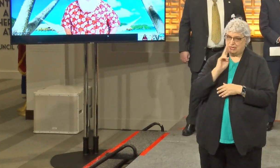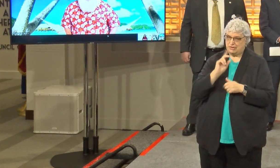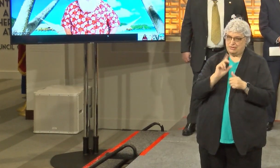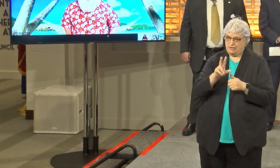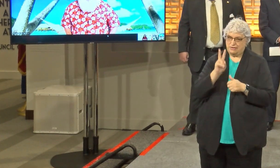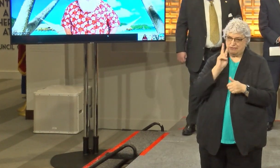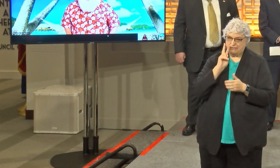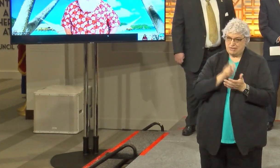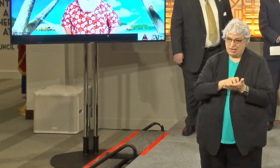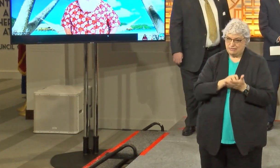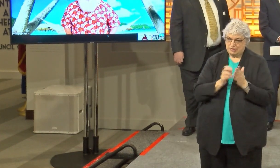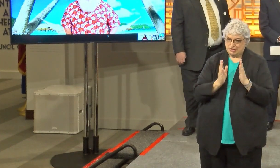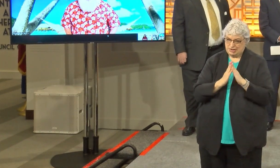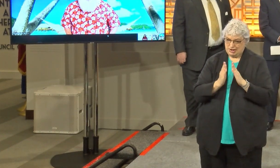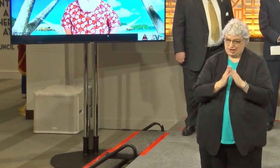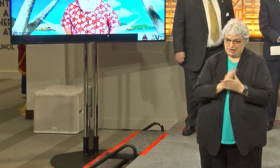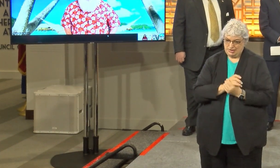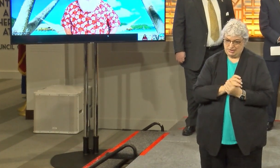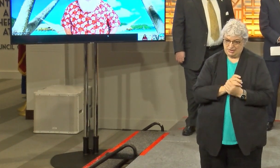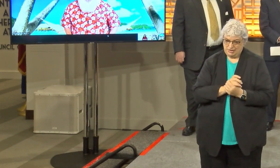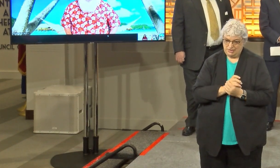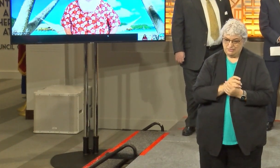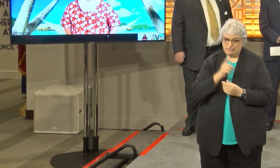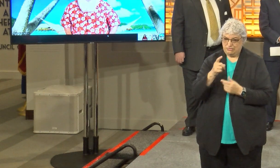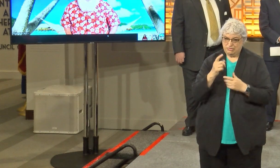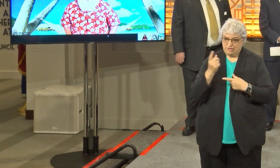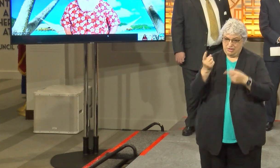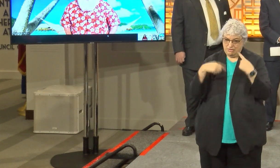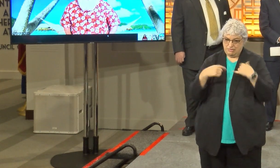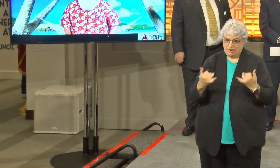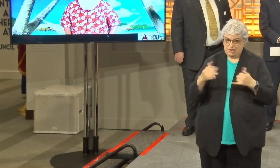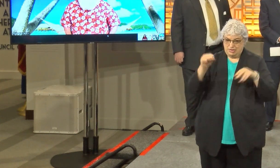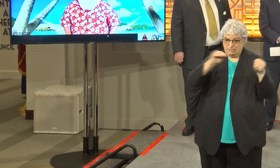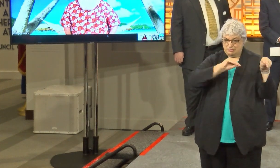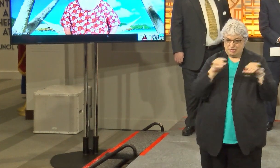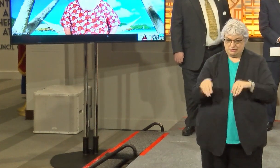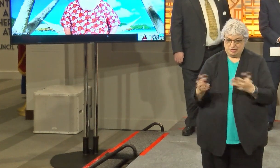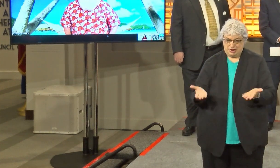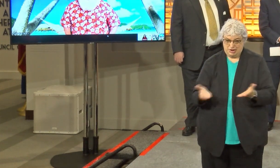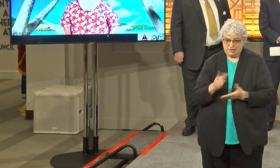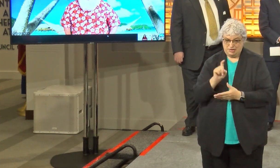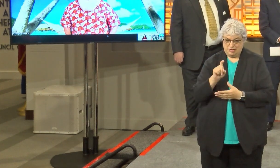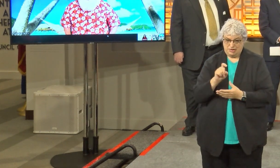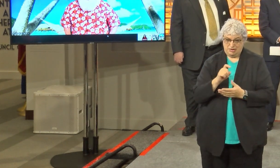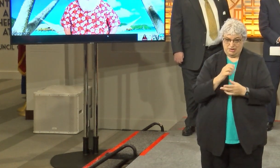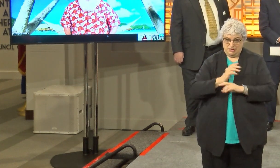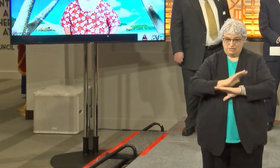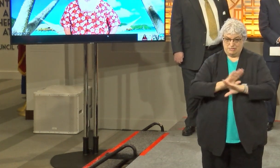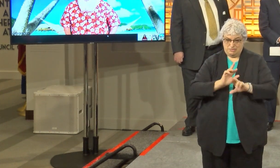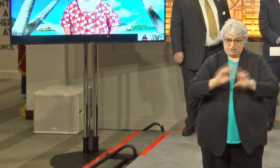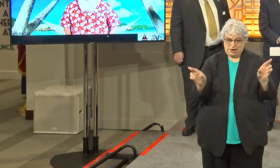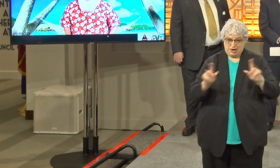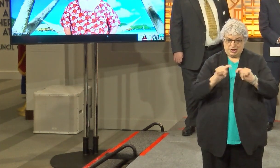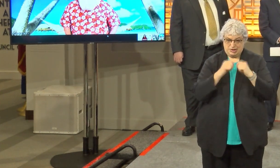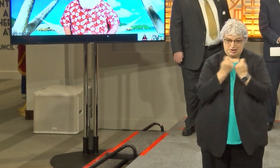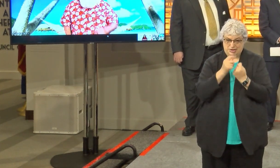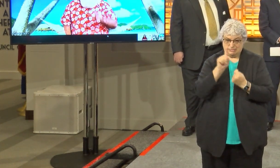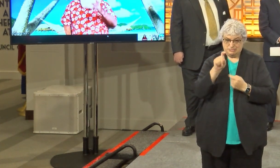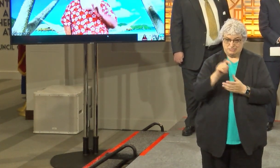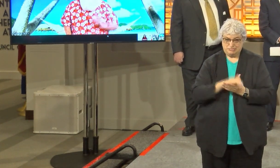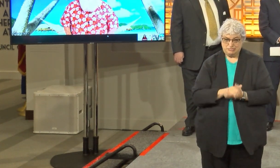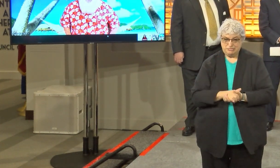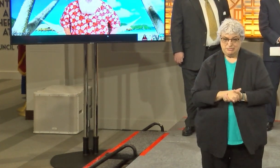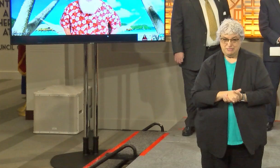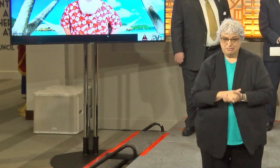your favorite city, you know. So are you on your way? Are you moving in this direction? You got your team?